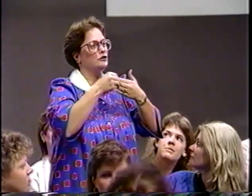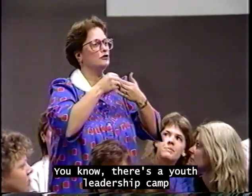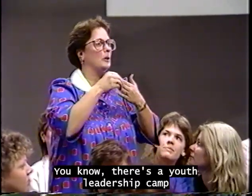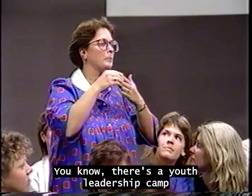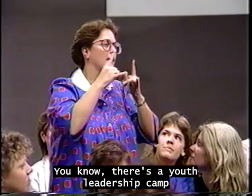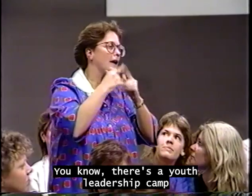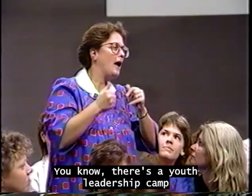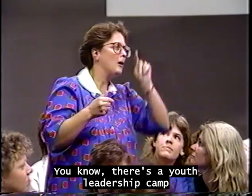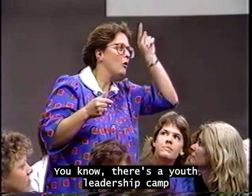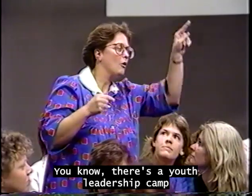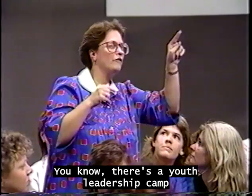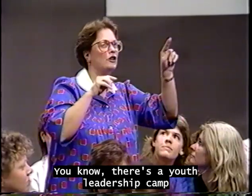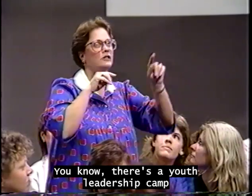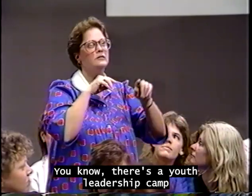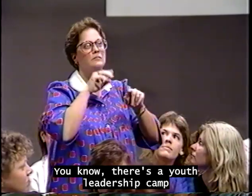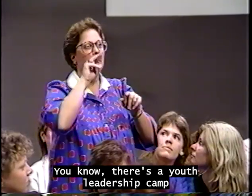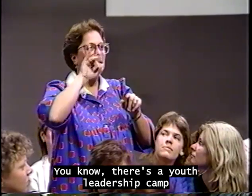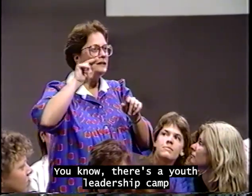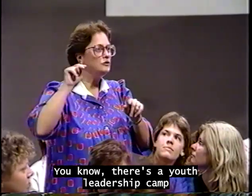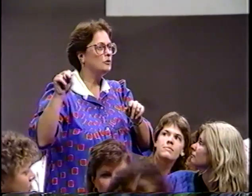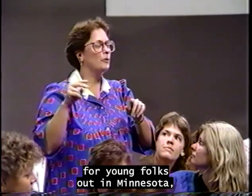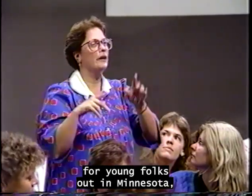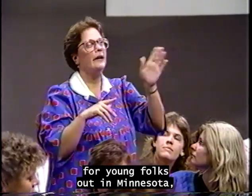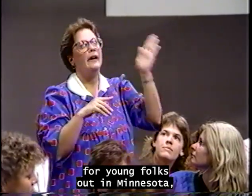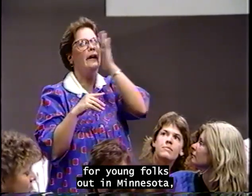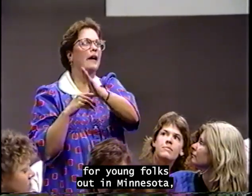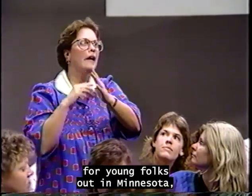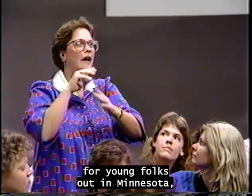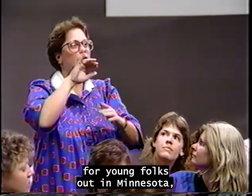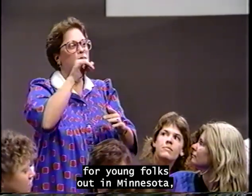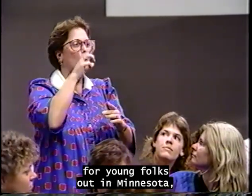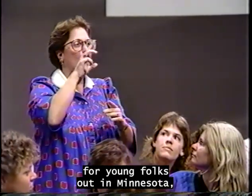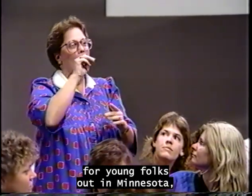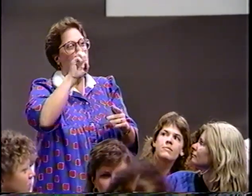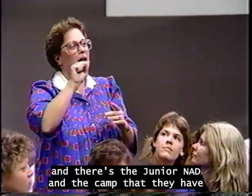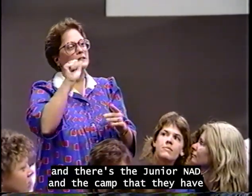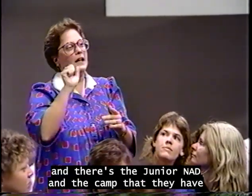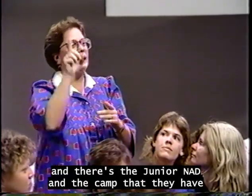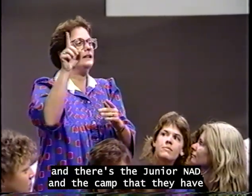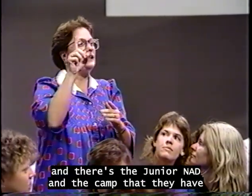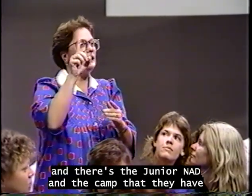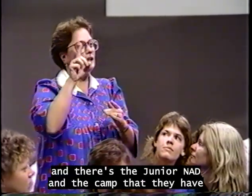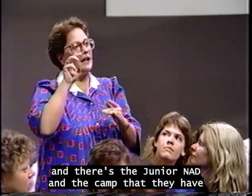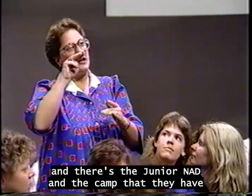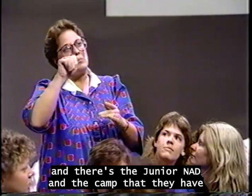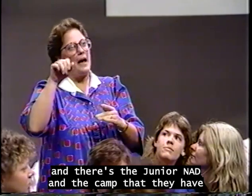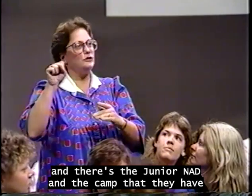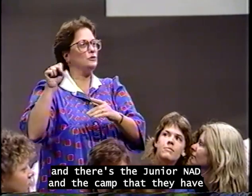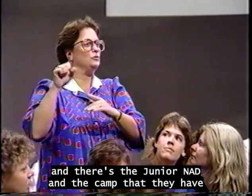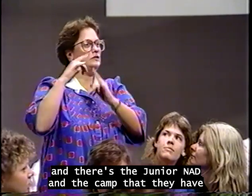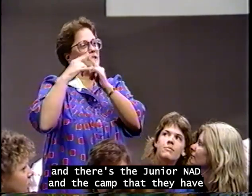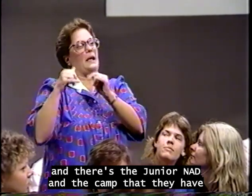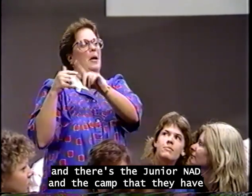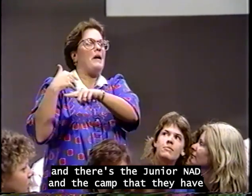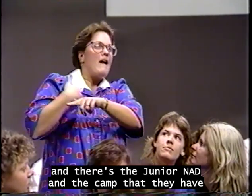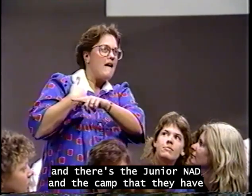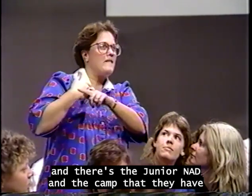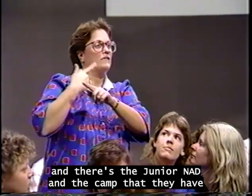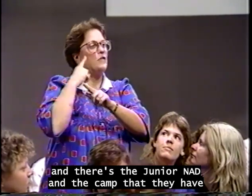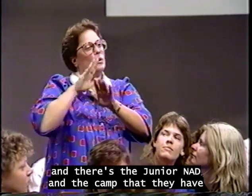you know, there's a youth leadership camp for young folks out in Minnesota, and there's the junior NAD and the camp